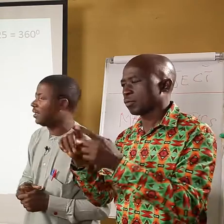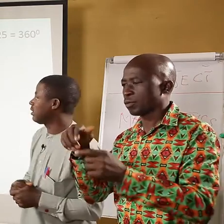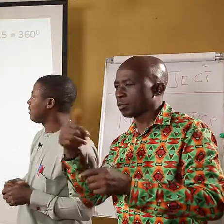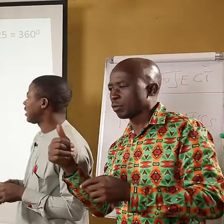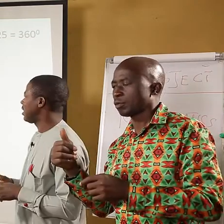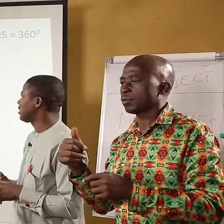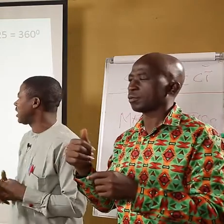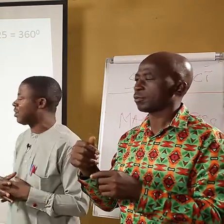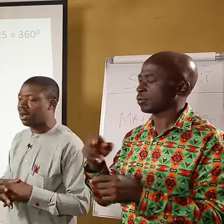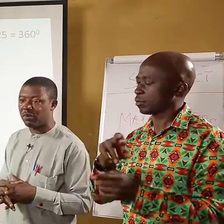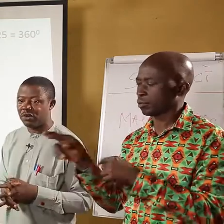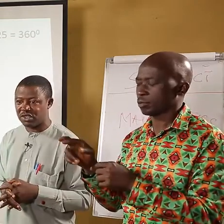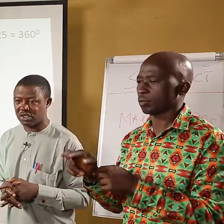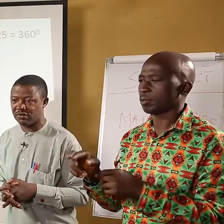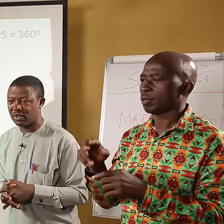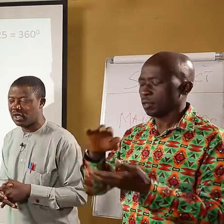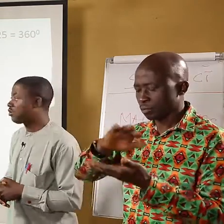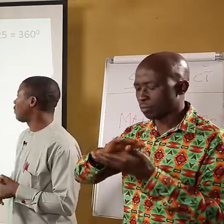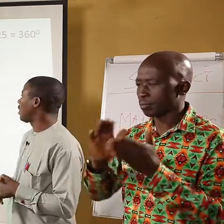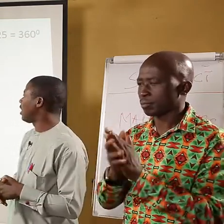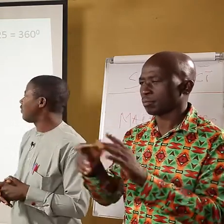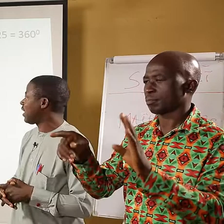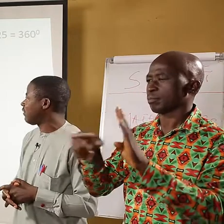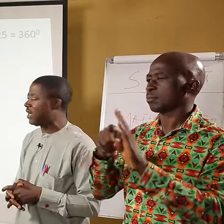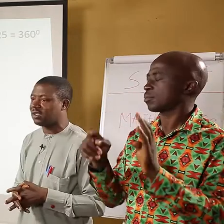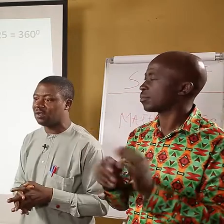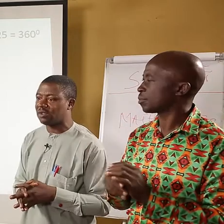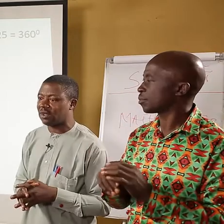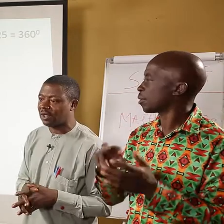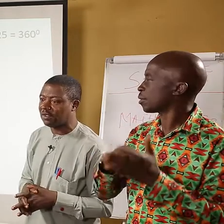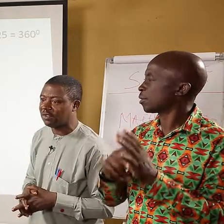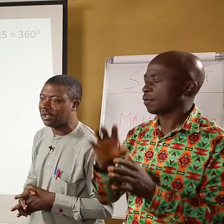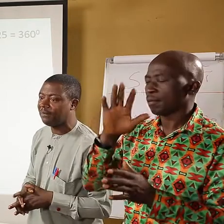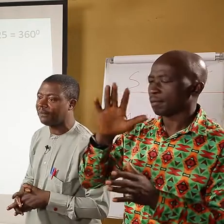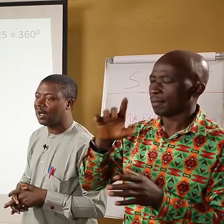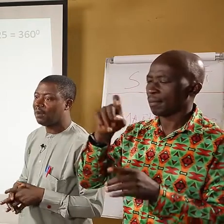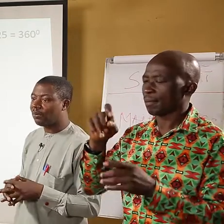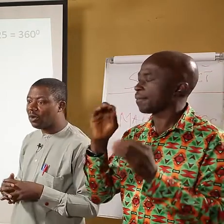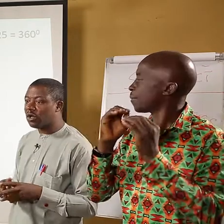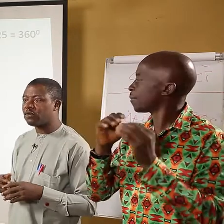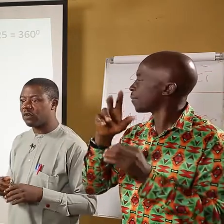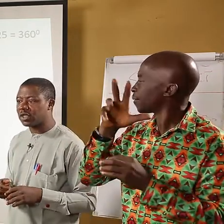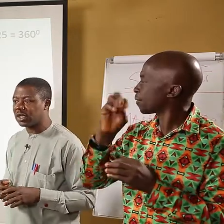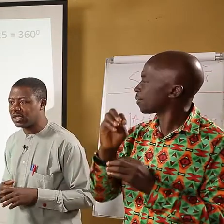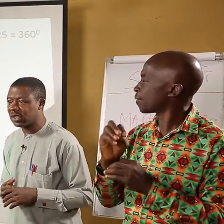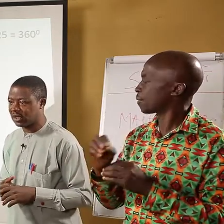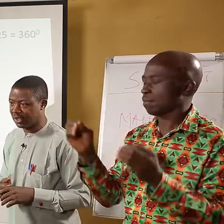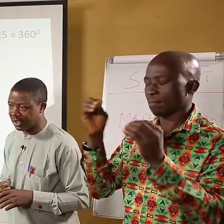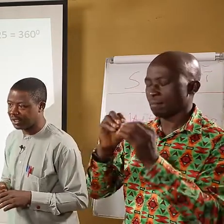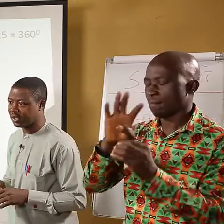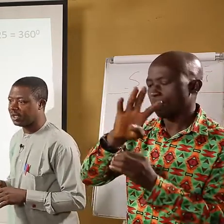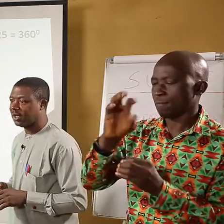side, the right-hand side becoming positive. So we have 5x equals to 360 plus